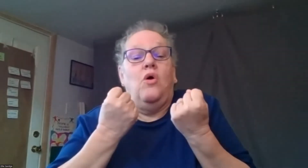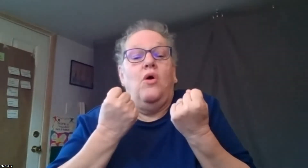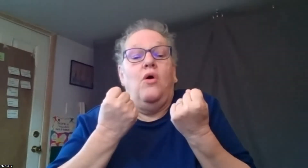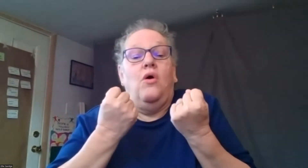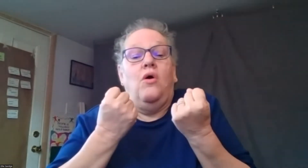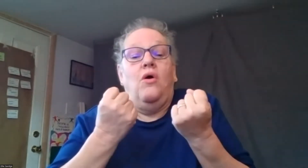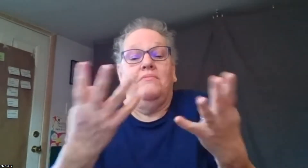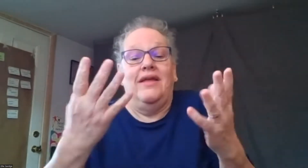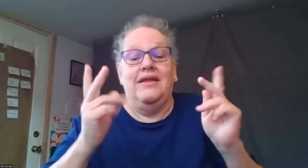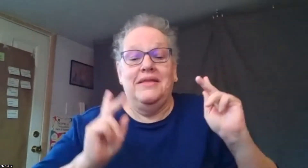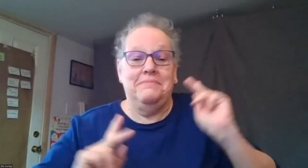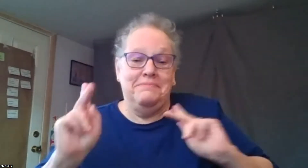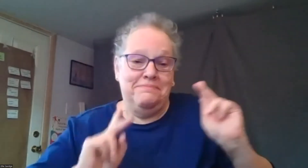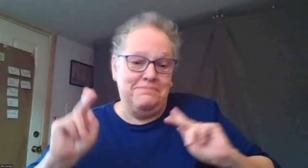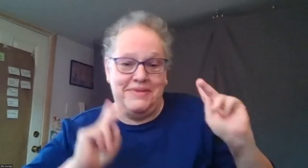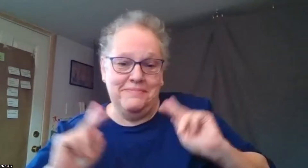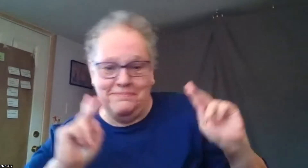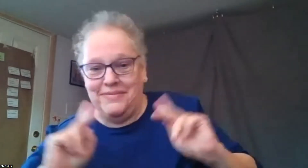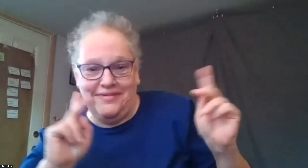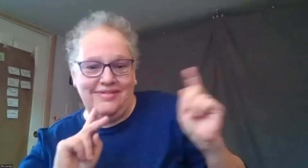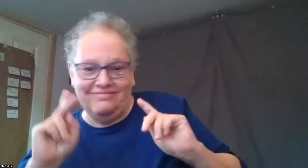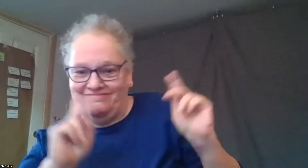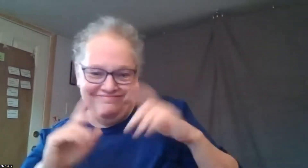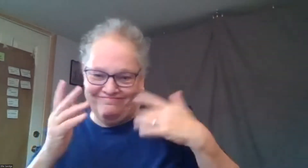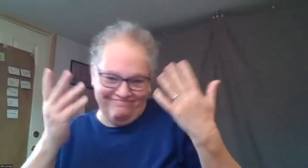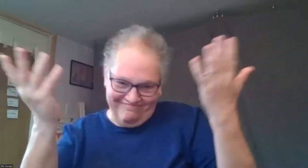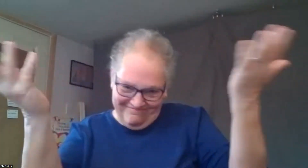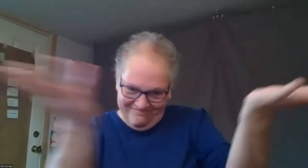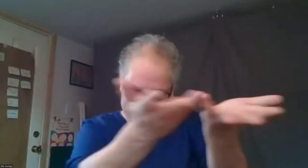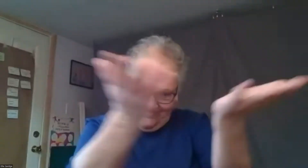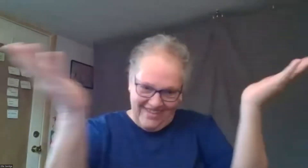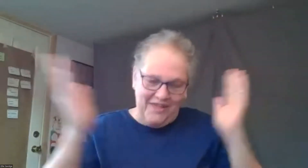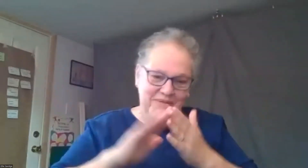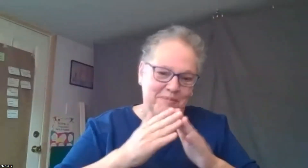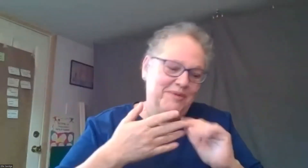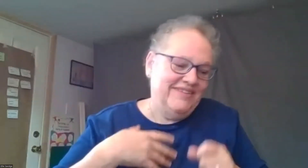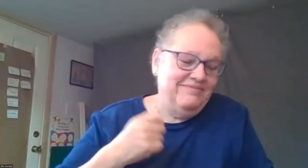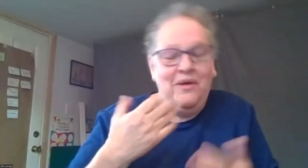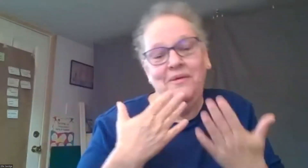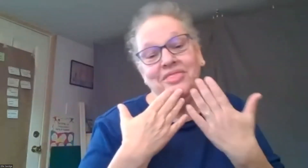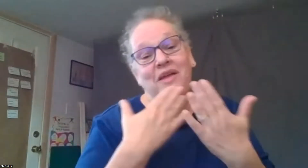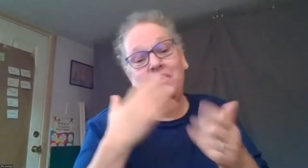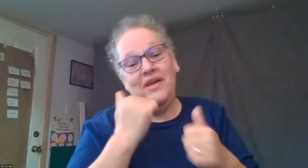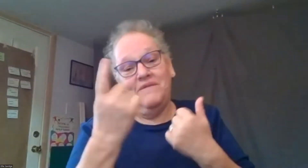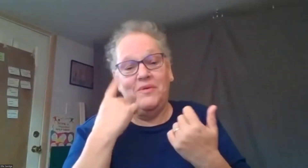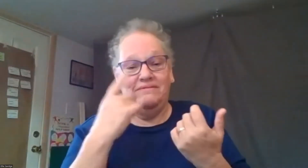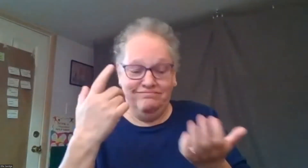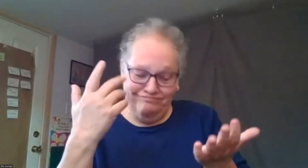really recognize just how many people there are that are part of this in